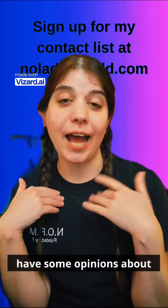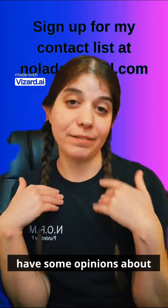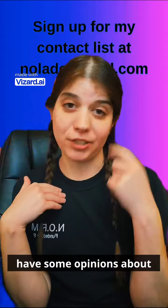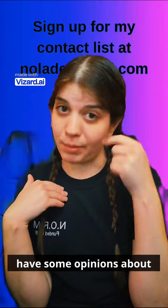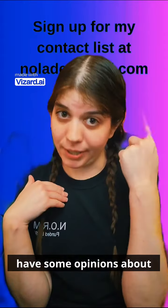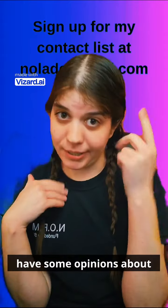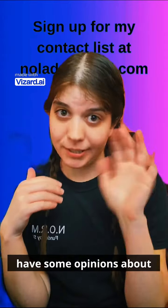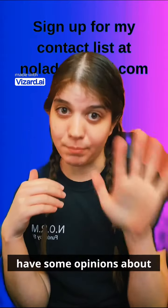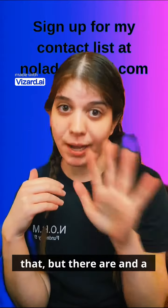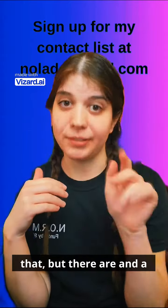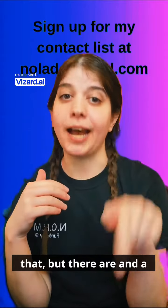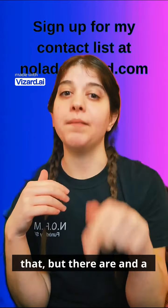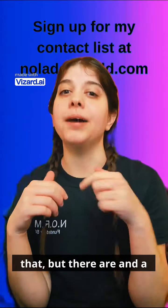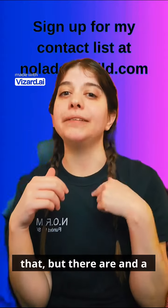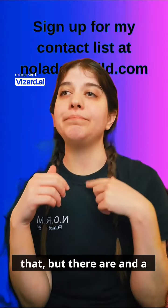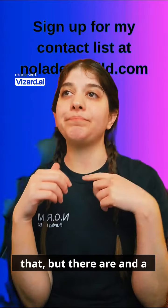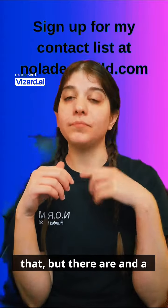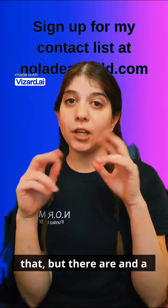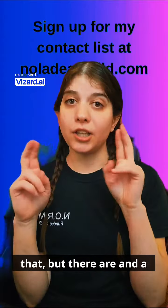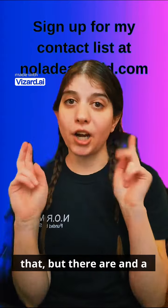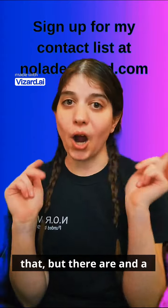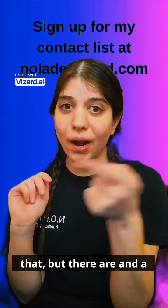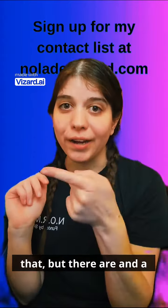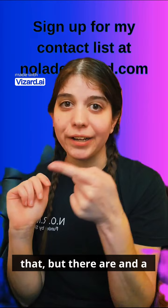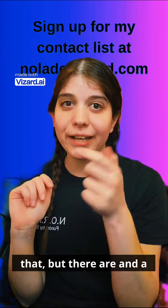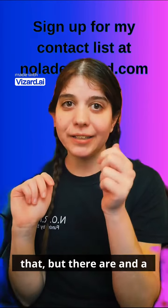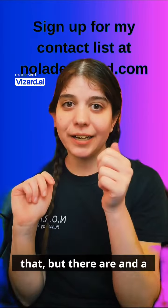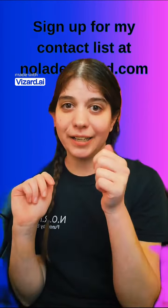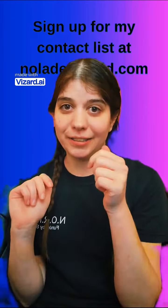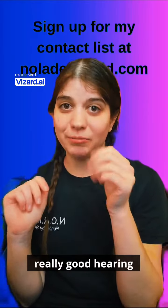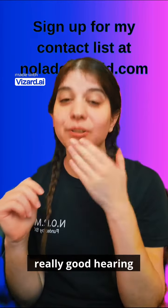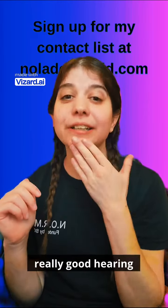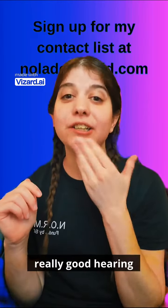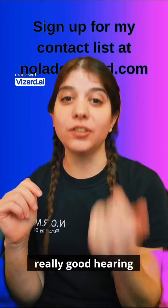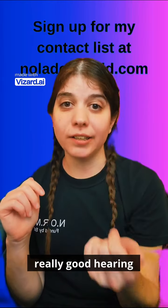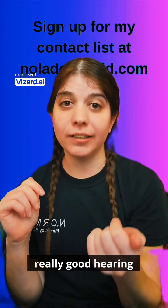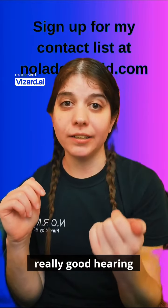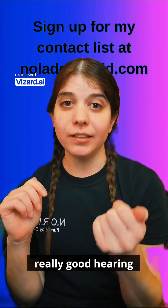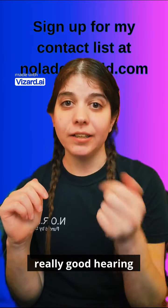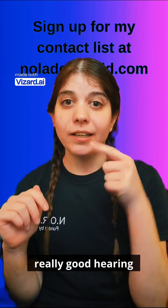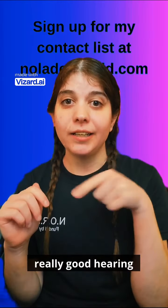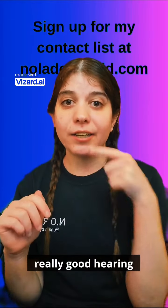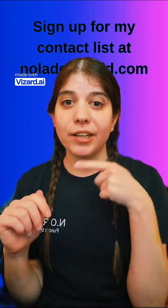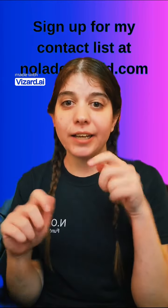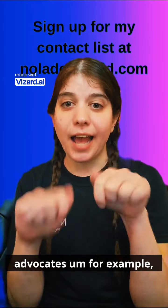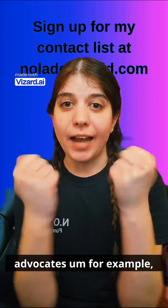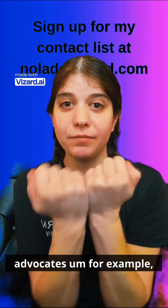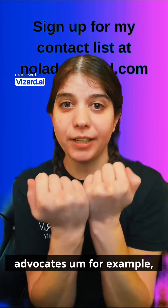some opinions about that. But there are really good hearing